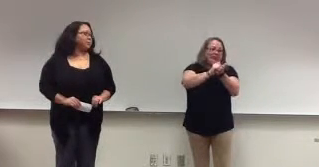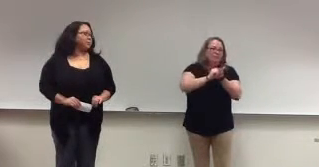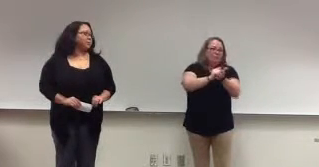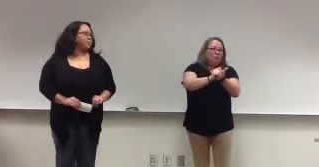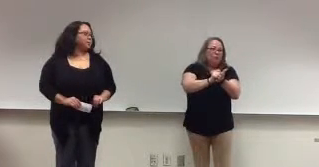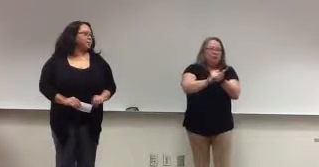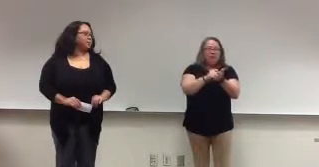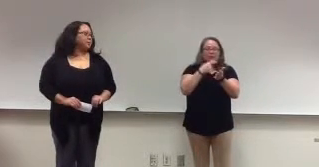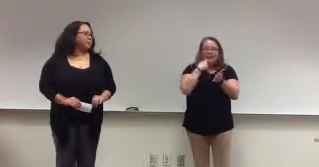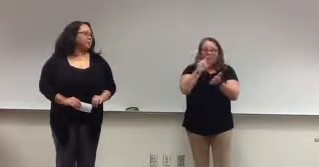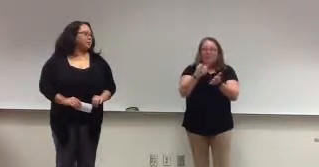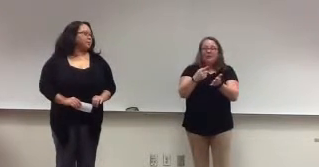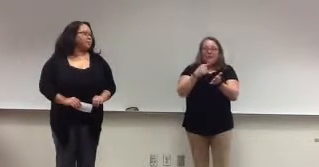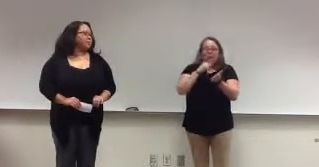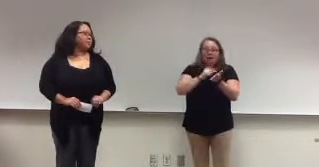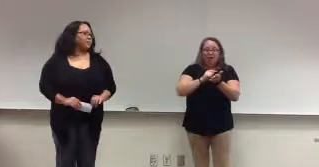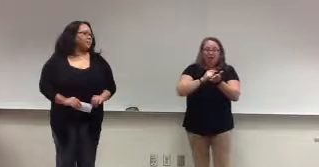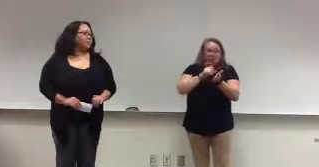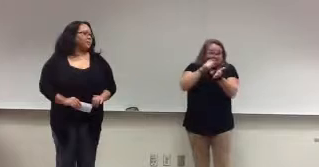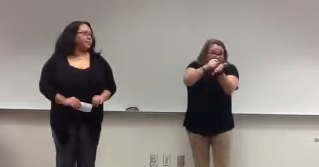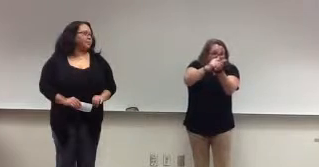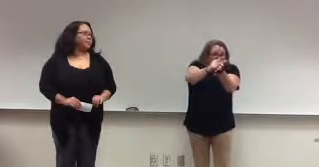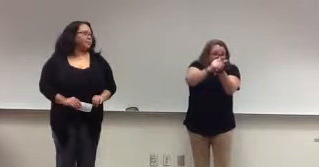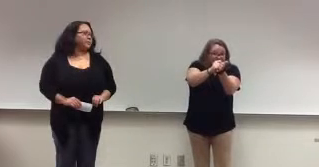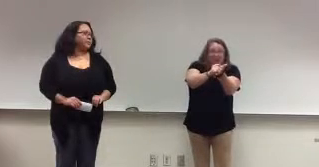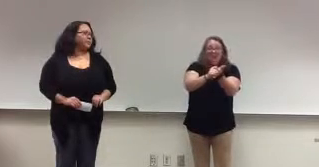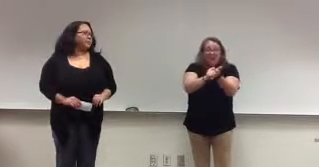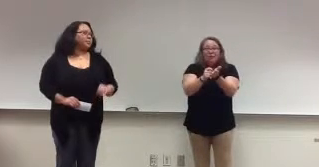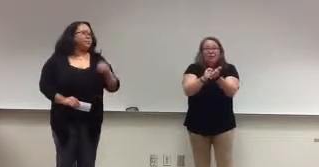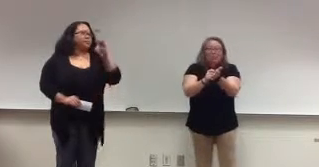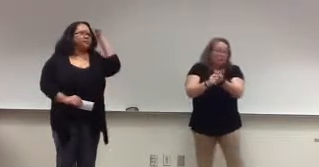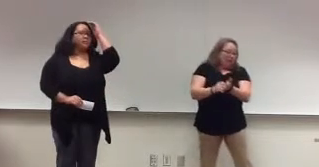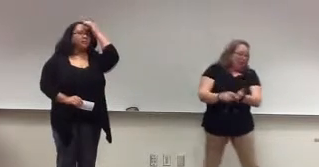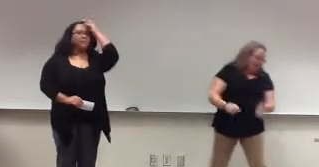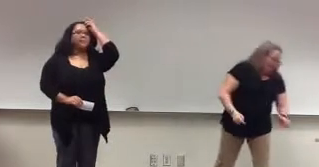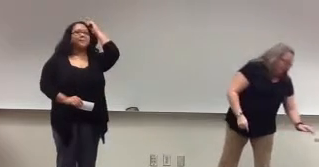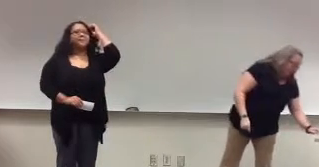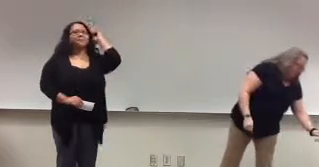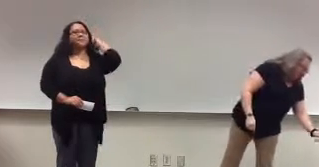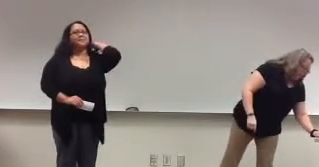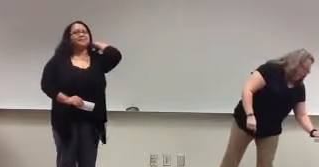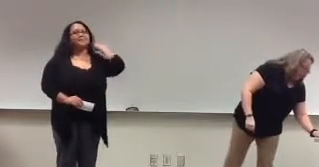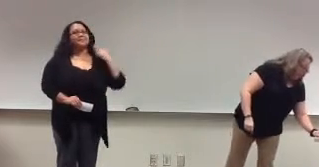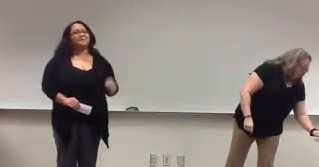and forth. And you can tell them, and they'll know what you mean. And